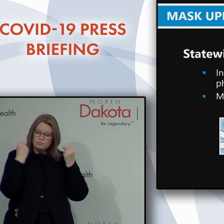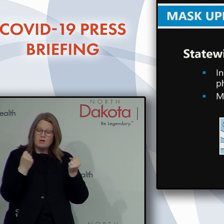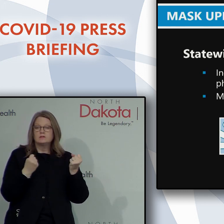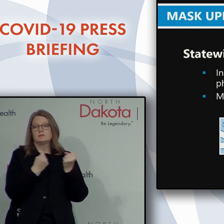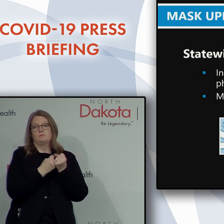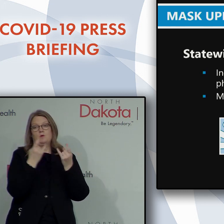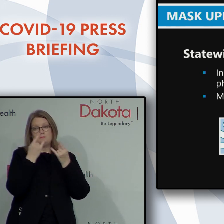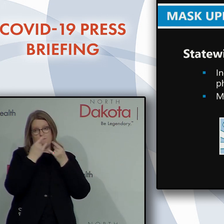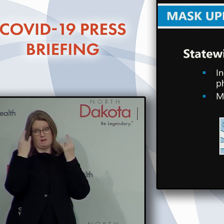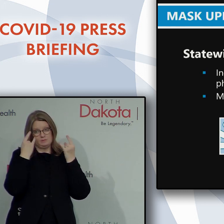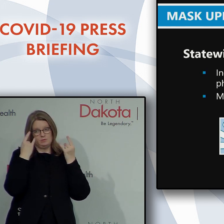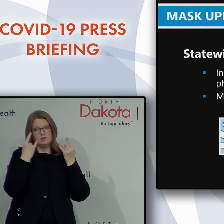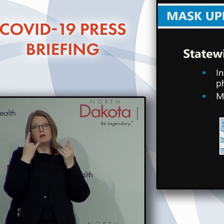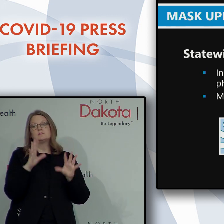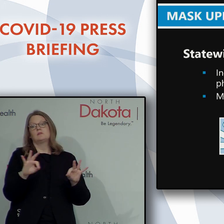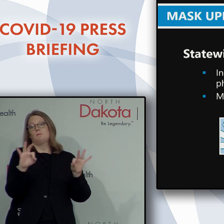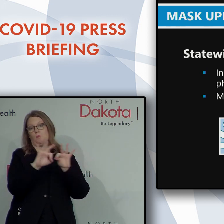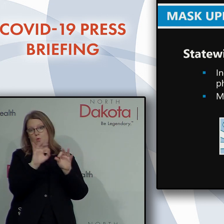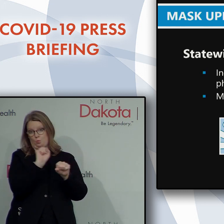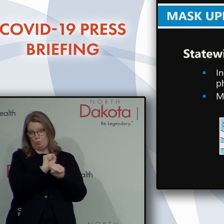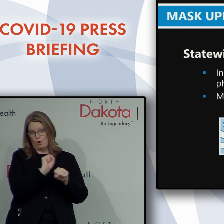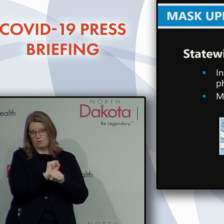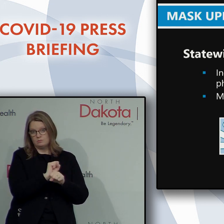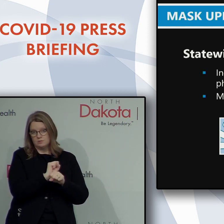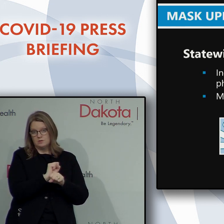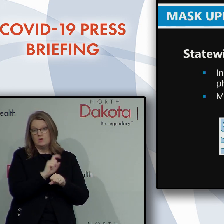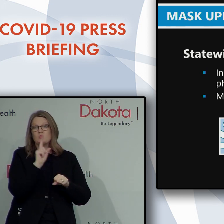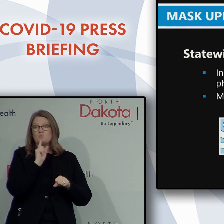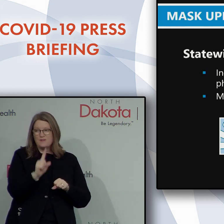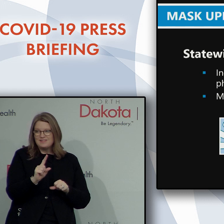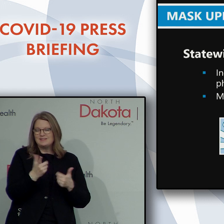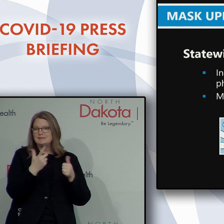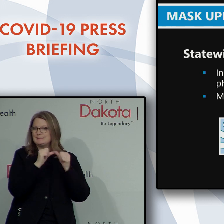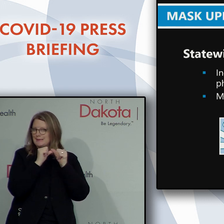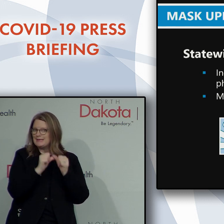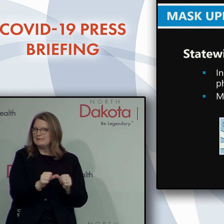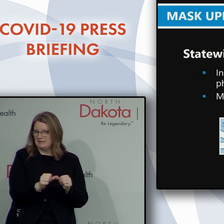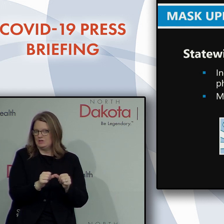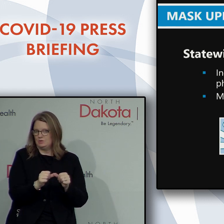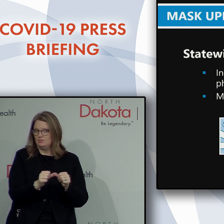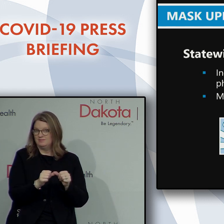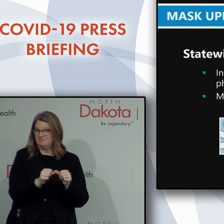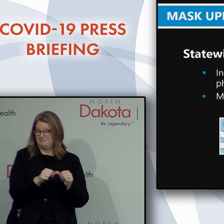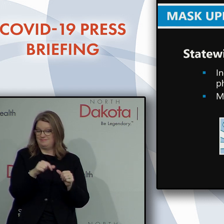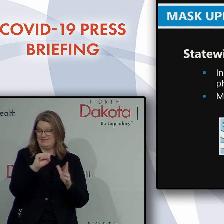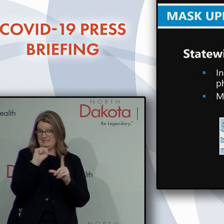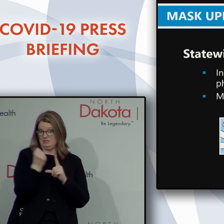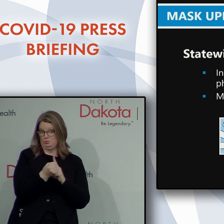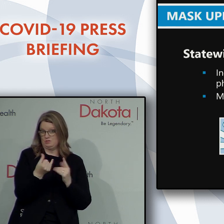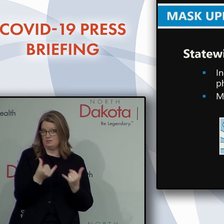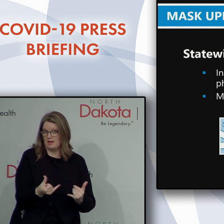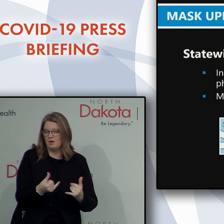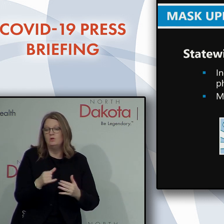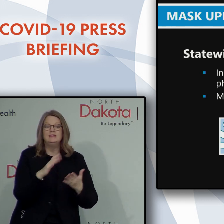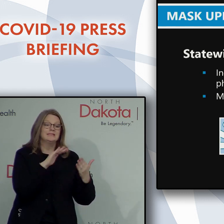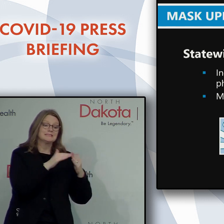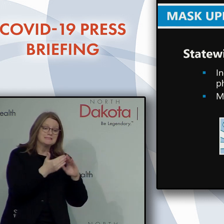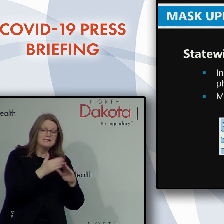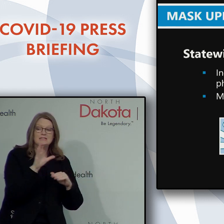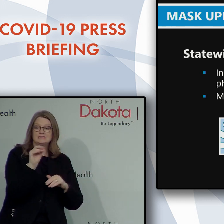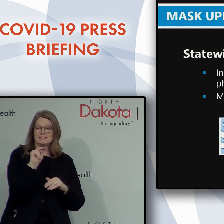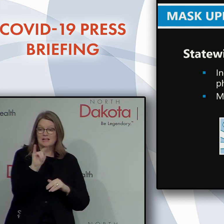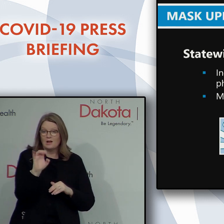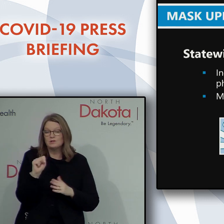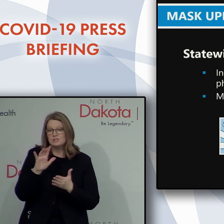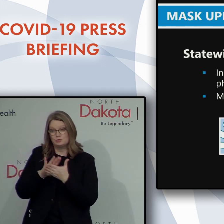that we need to do to contain this virus and to maintain the strong position that we're in. Cities, counties, school